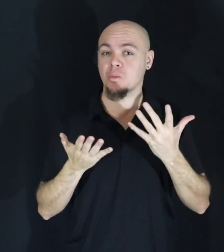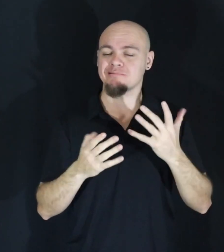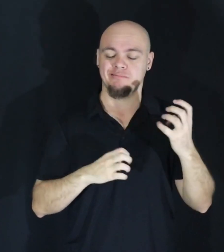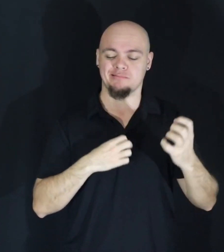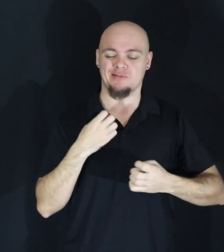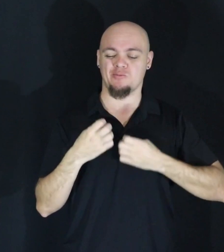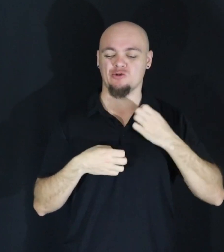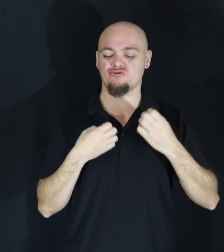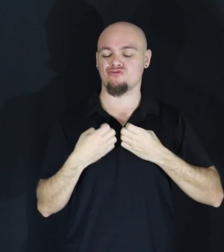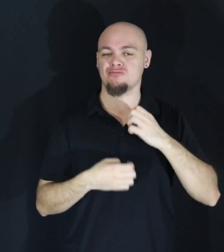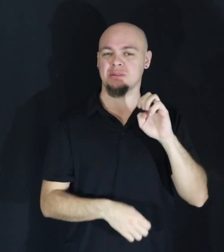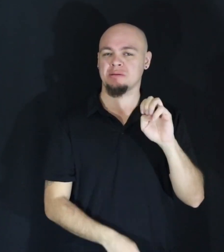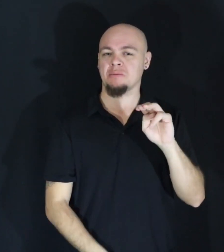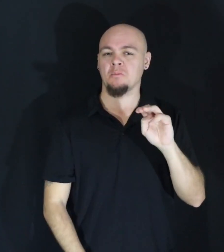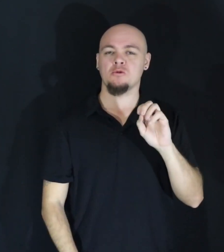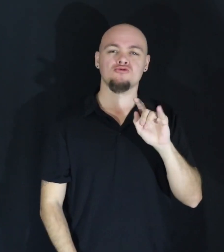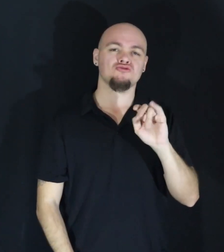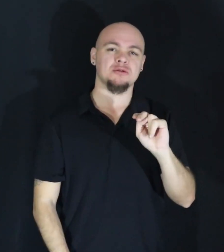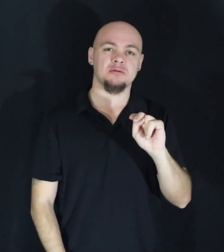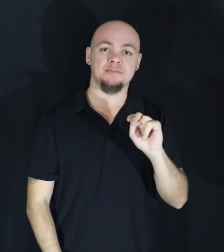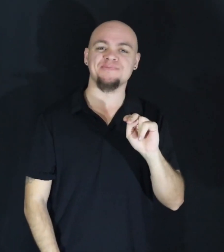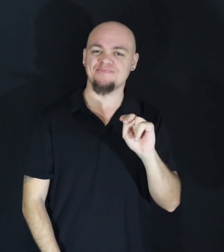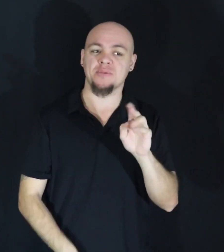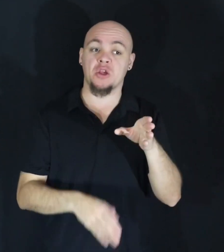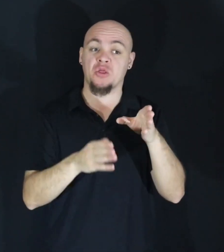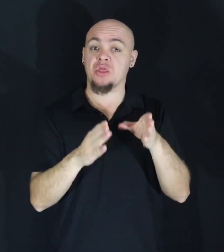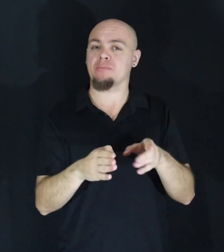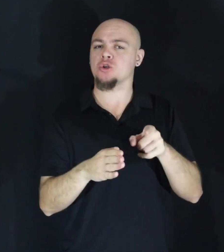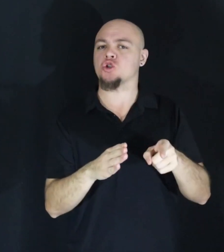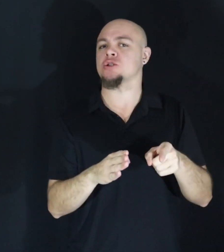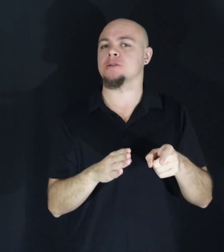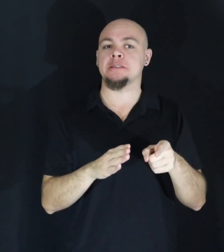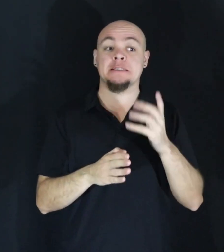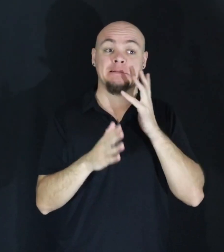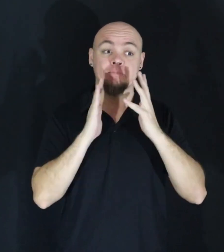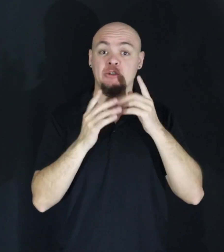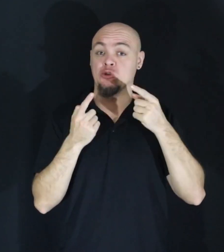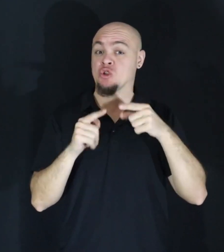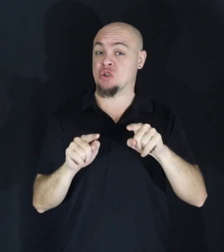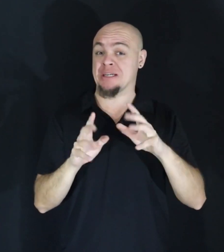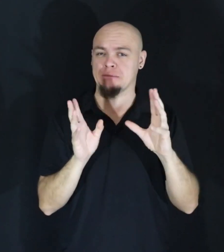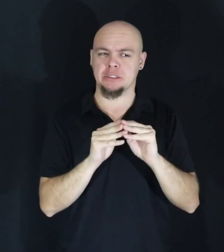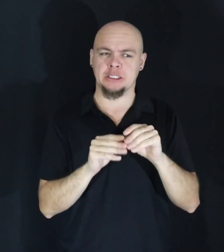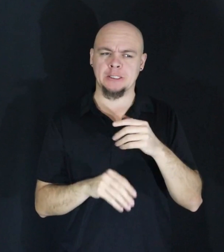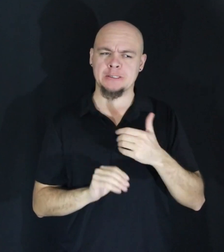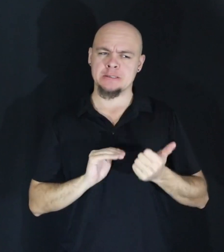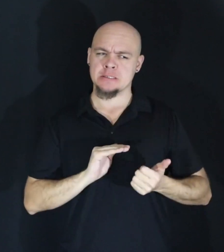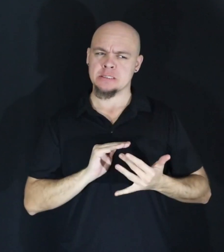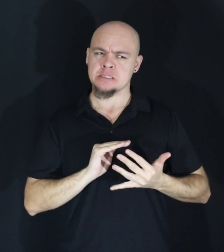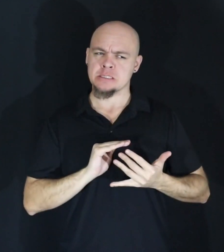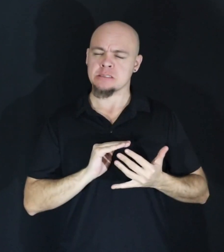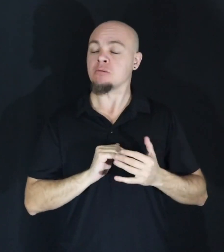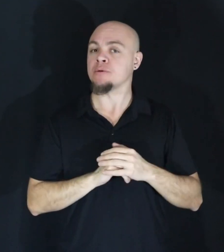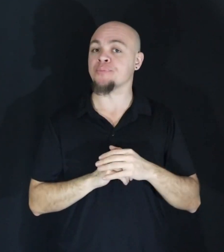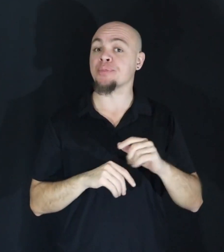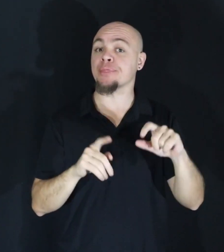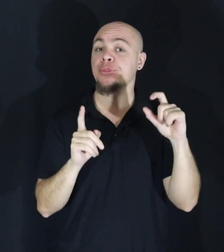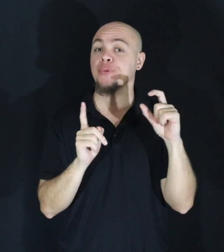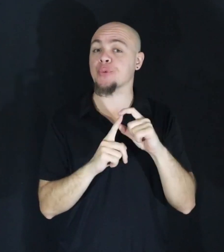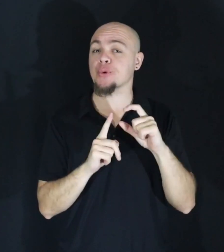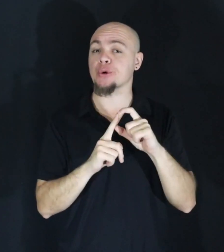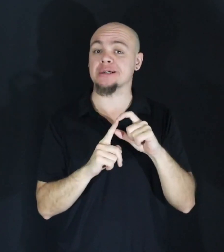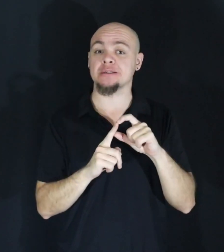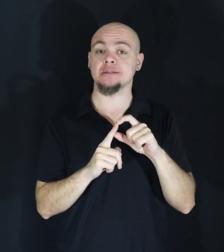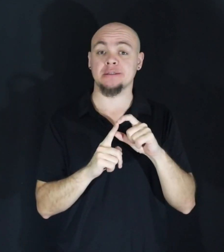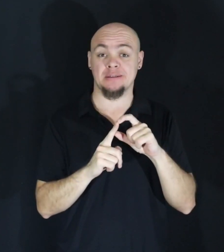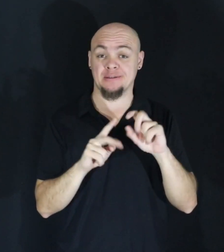emotions. We still resent the person who embarrassed us in the meeting. We still fear the words, "We need